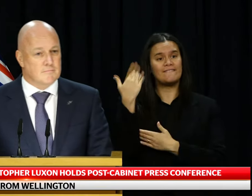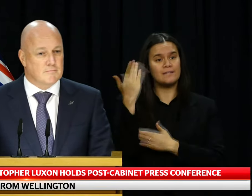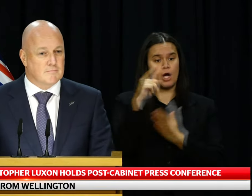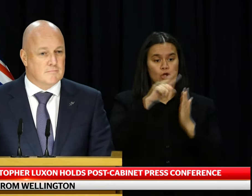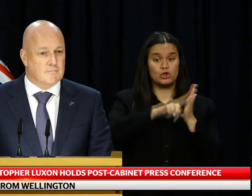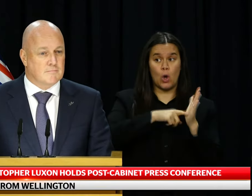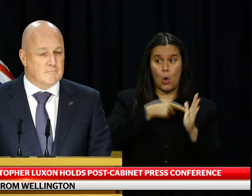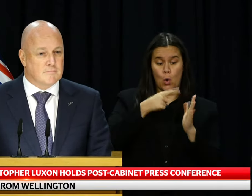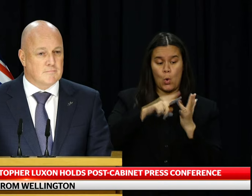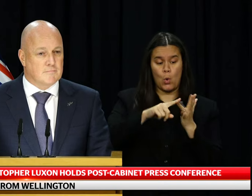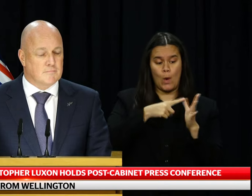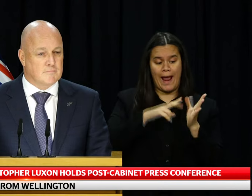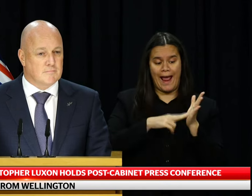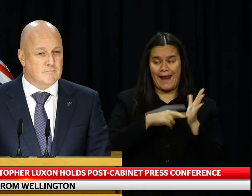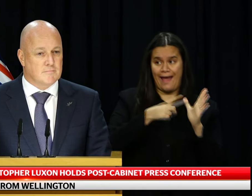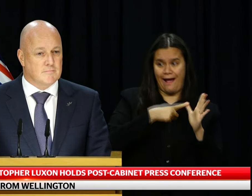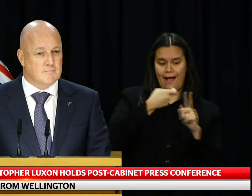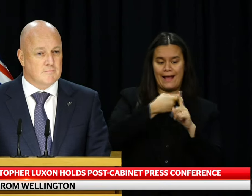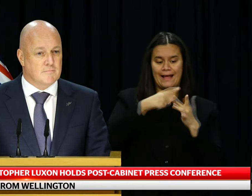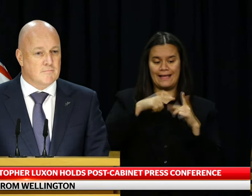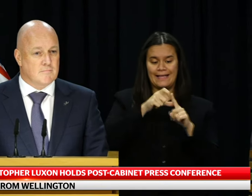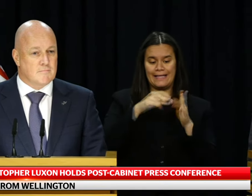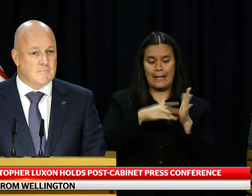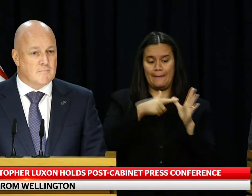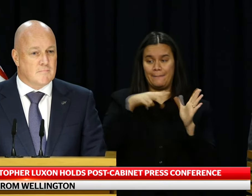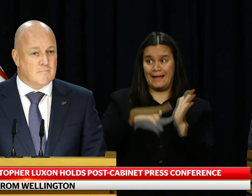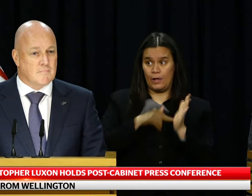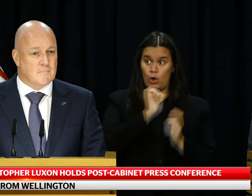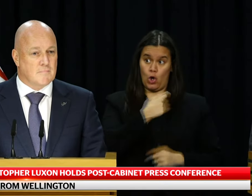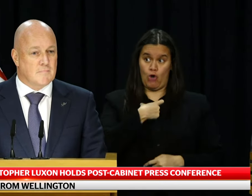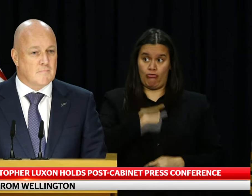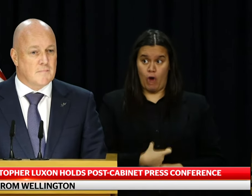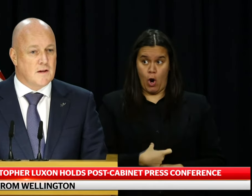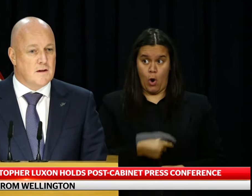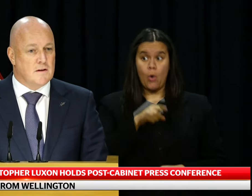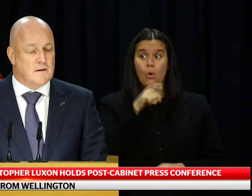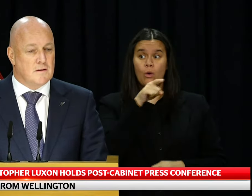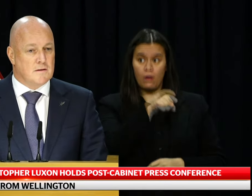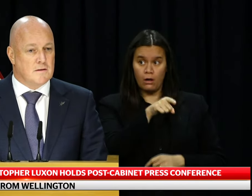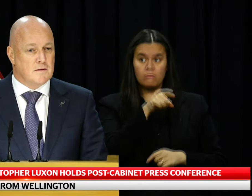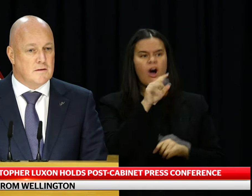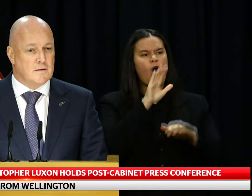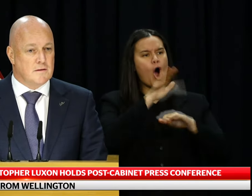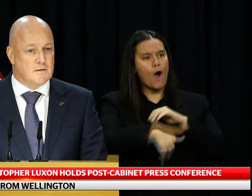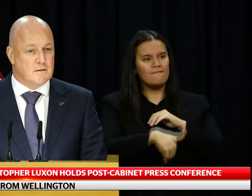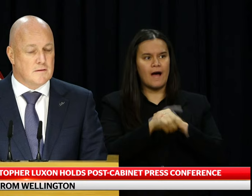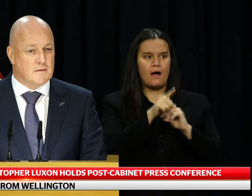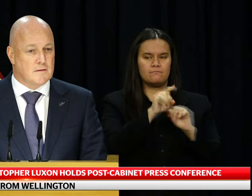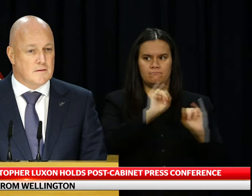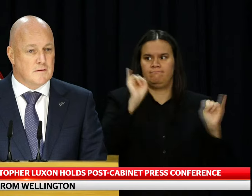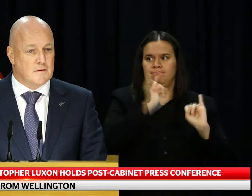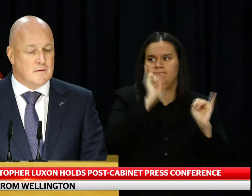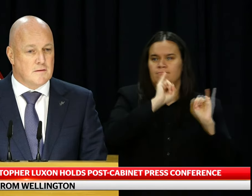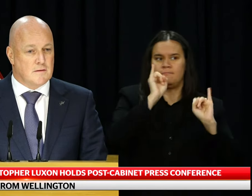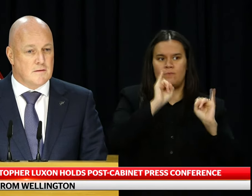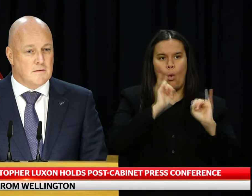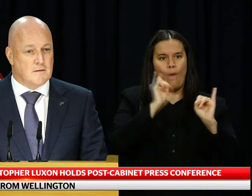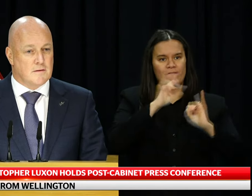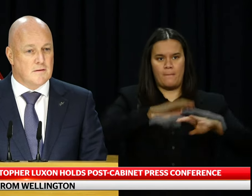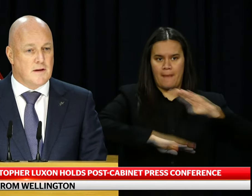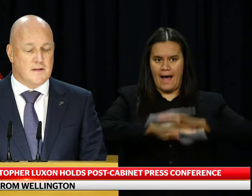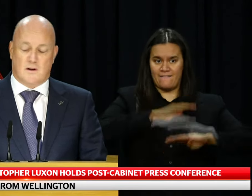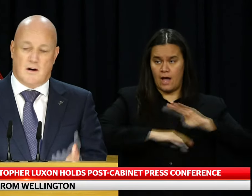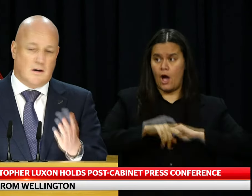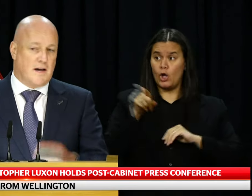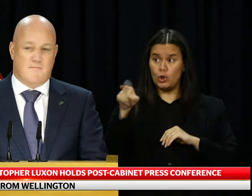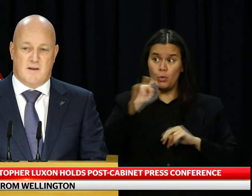role as part of the Anti-Extremist Centre in the Department of Prime Minister and Cabinet, given that she called your government a death